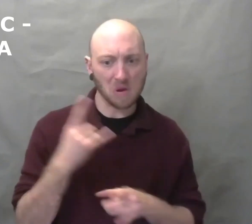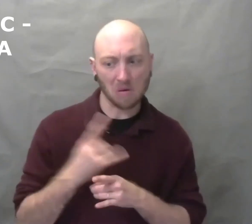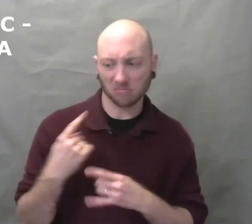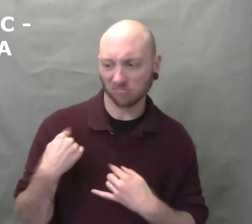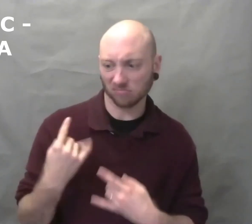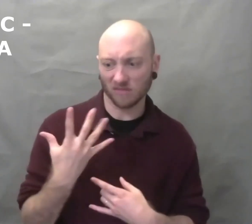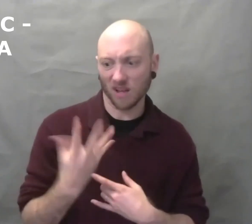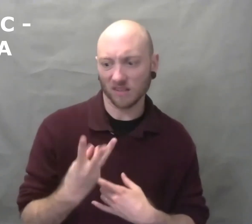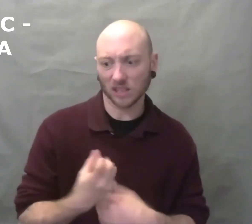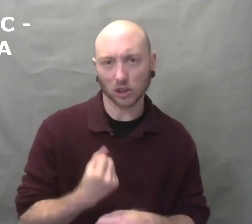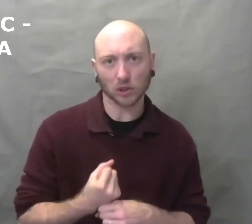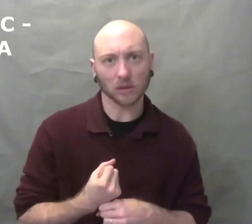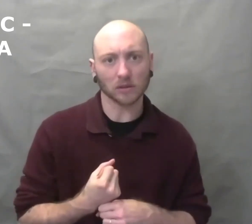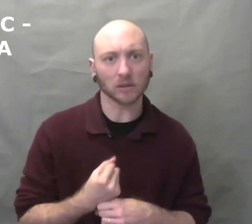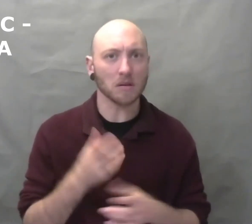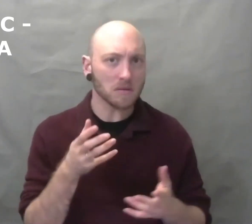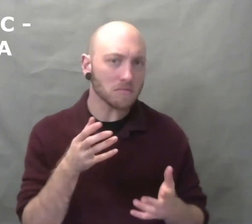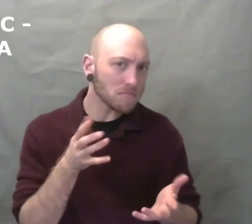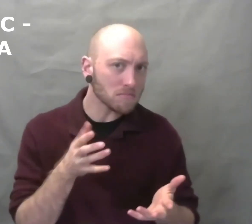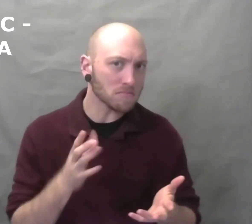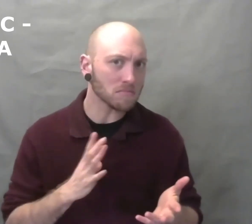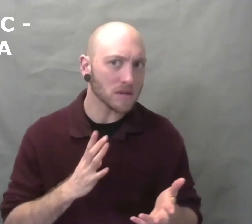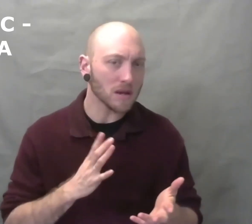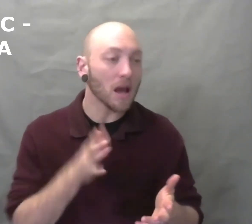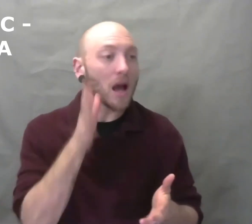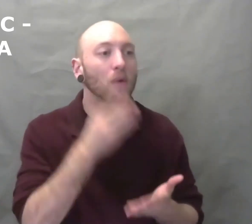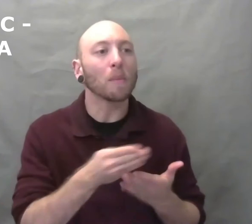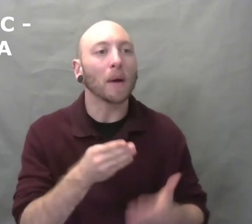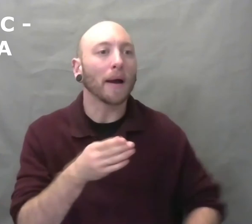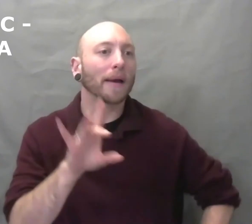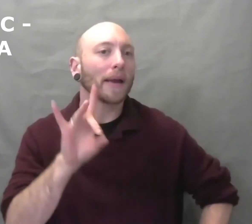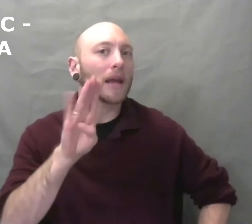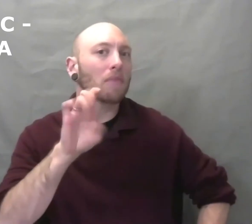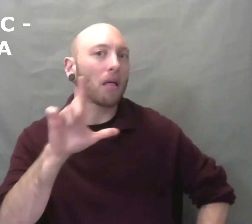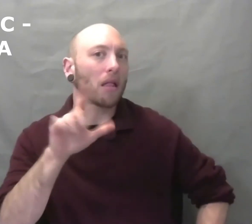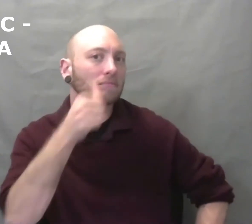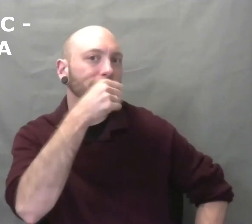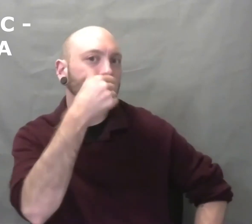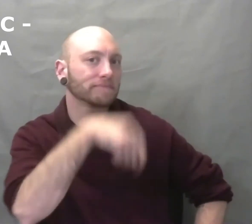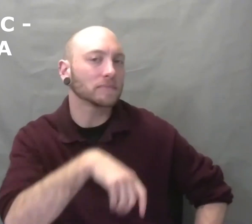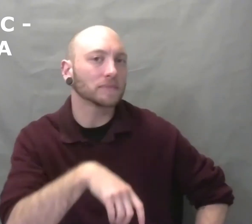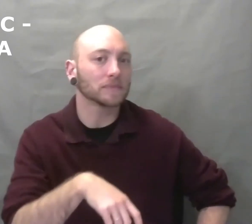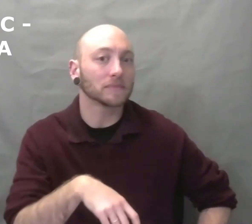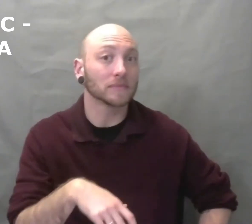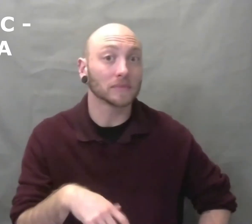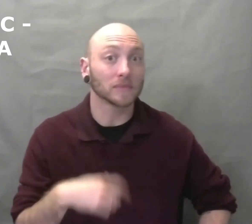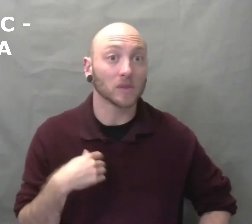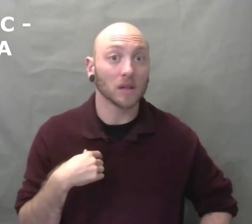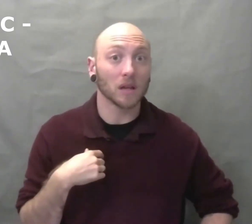6 years, I was going to go get a little 8-ball of that, little ounce of this. And I was awake to show up to get